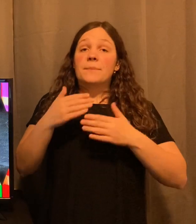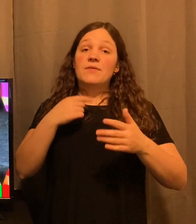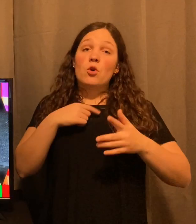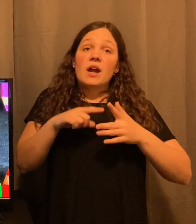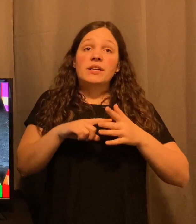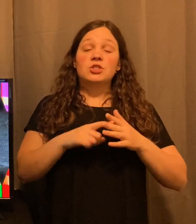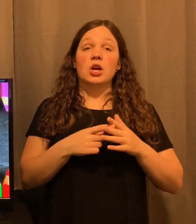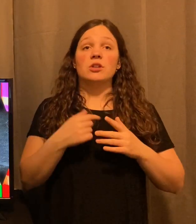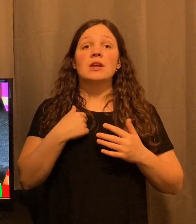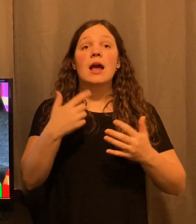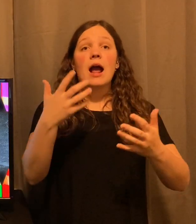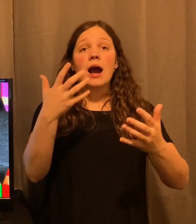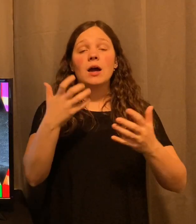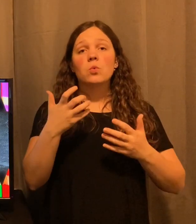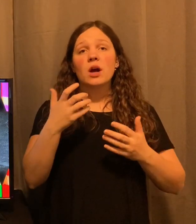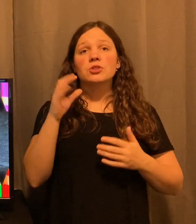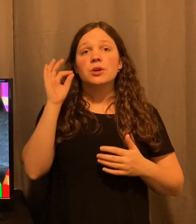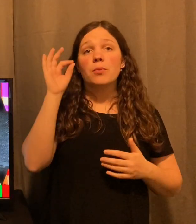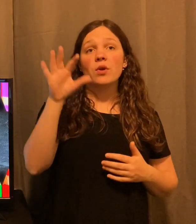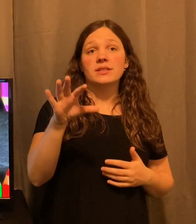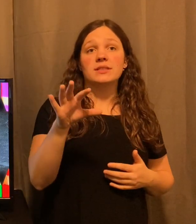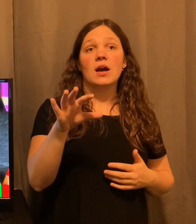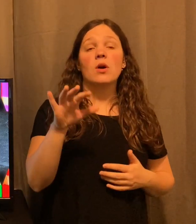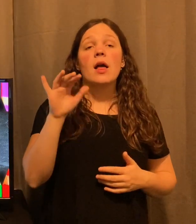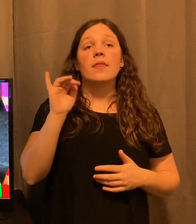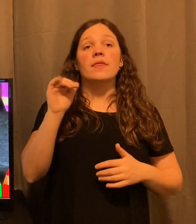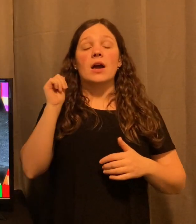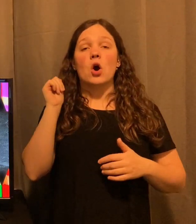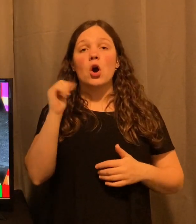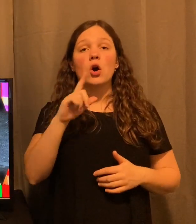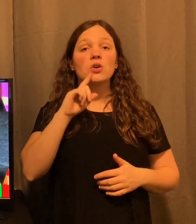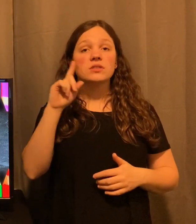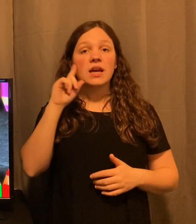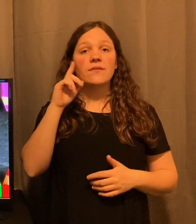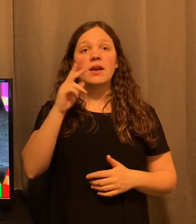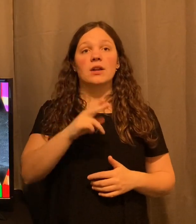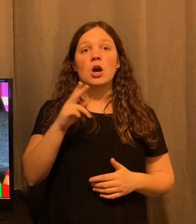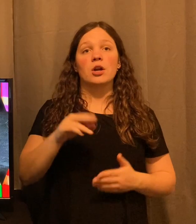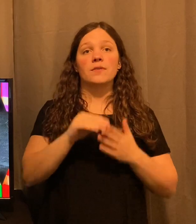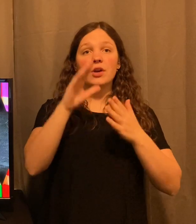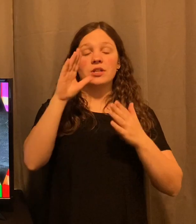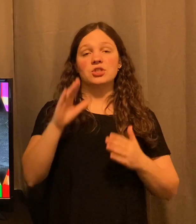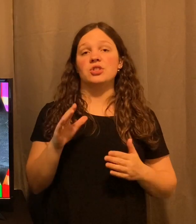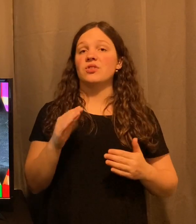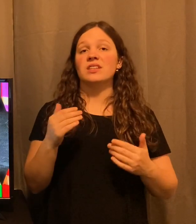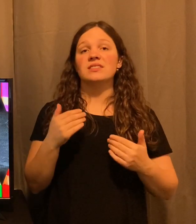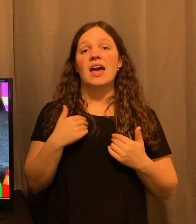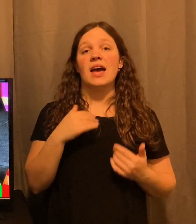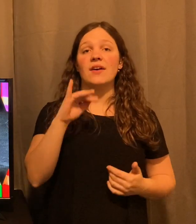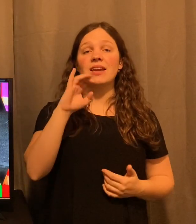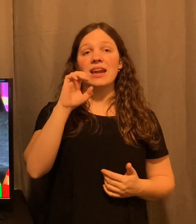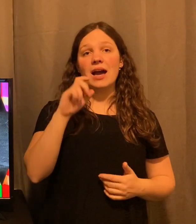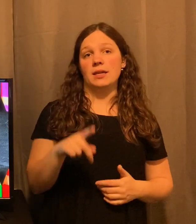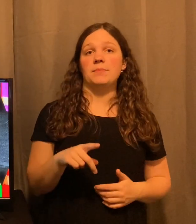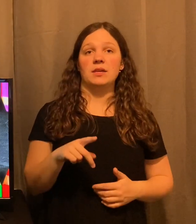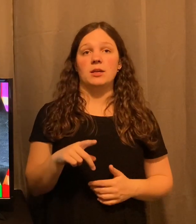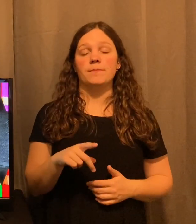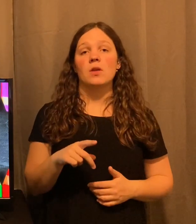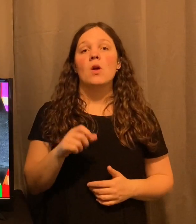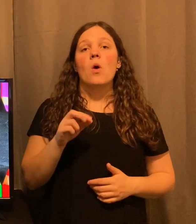Before I start, I want to point out that all deaf and hard of hearing students have an IEP, or